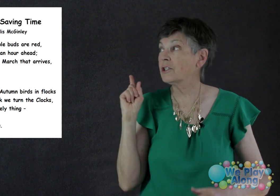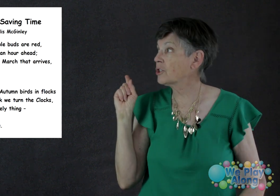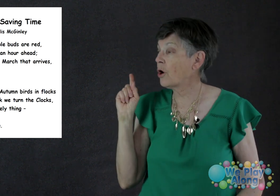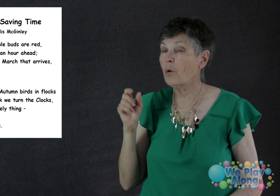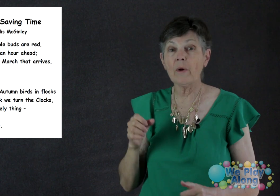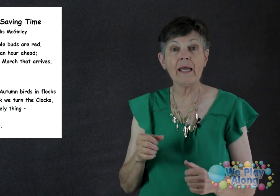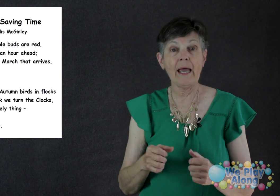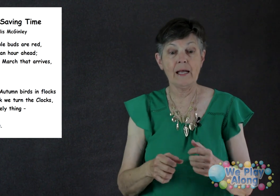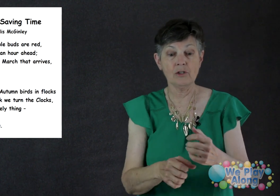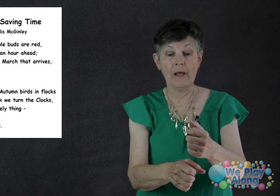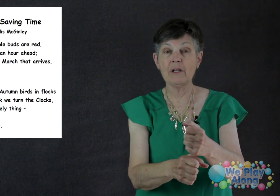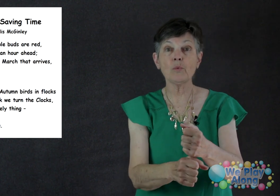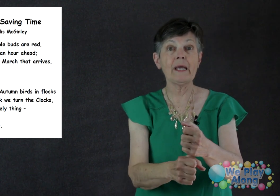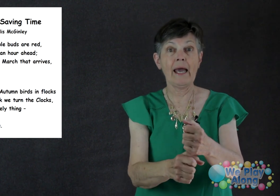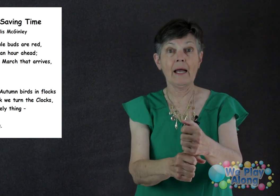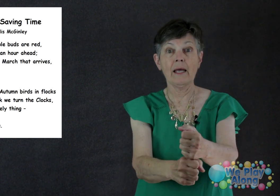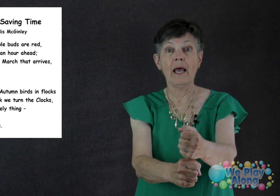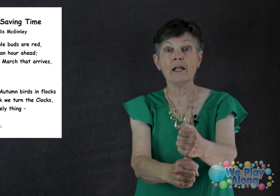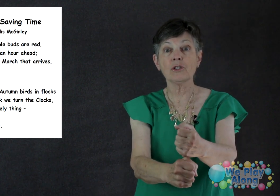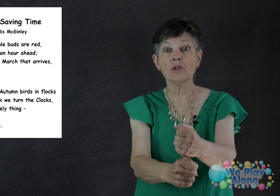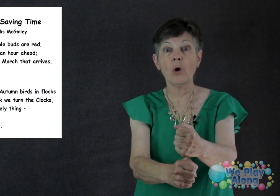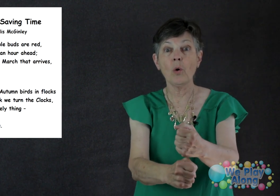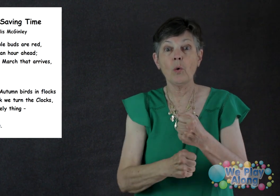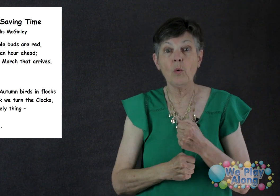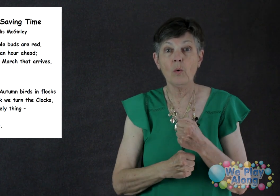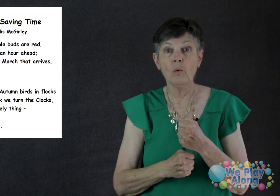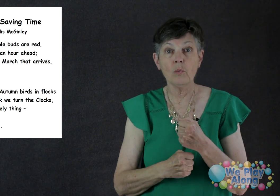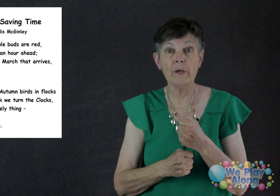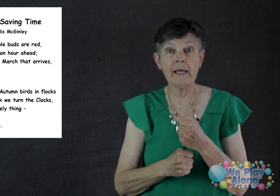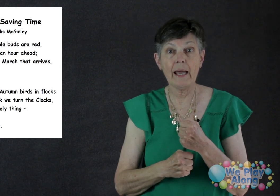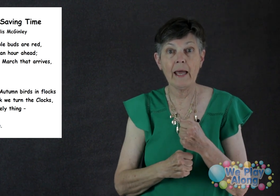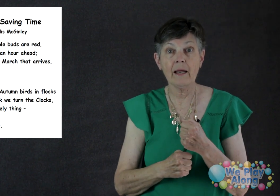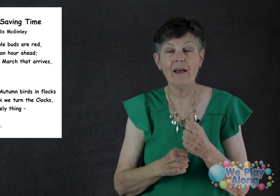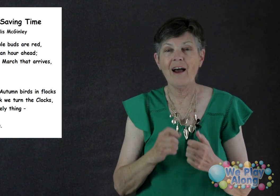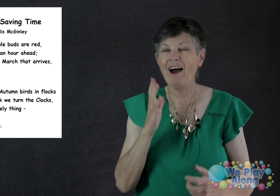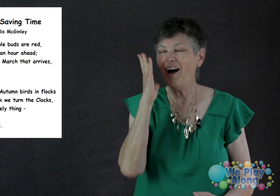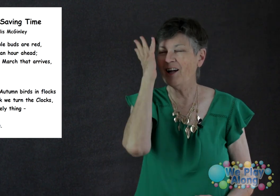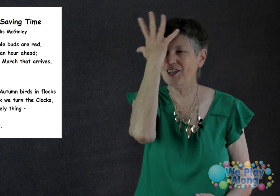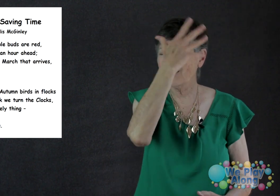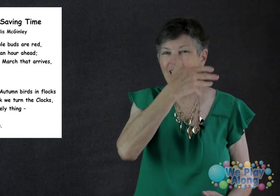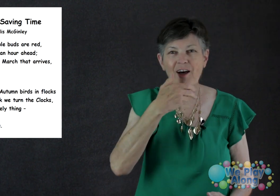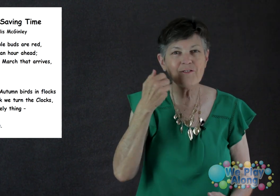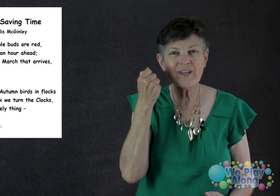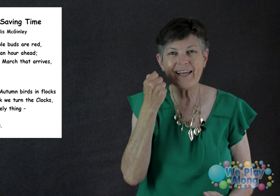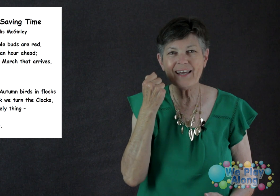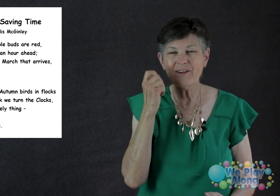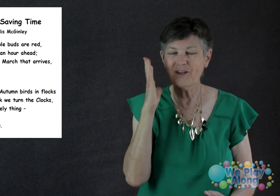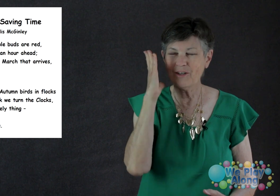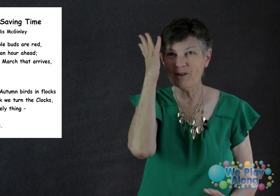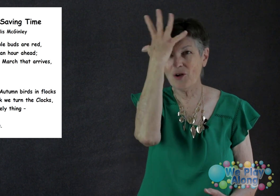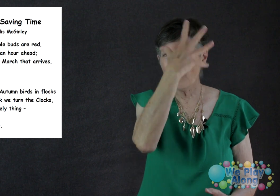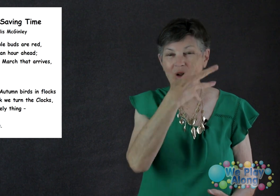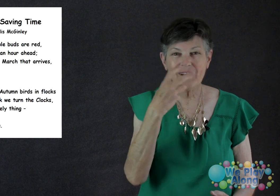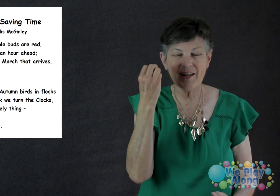so regain, so that means we get. And so regain a lovely,